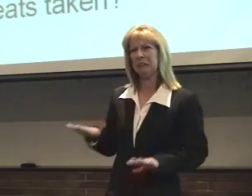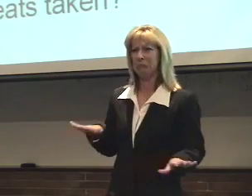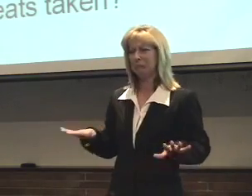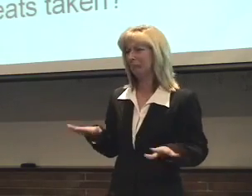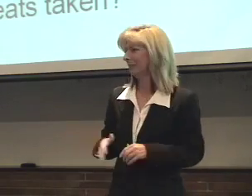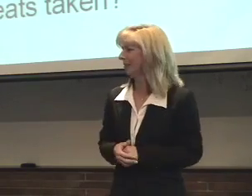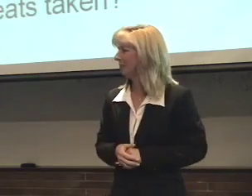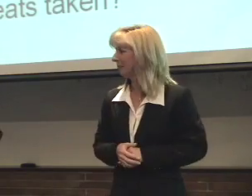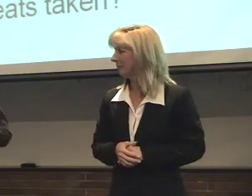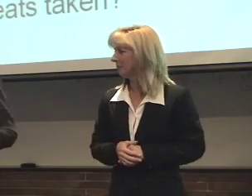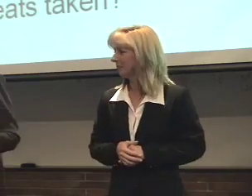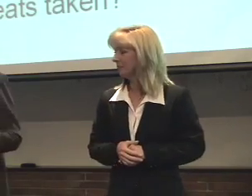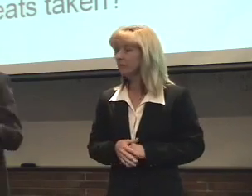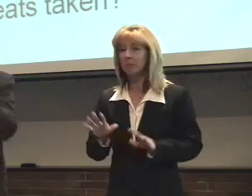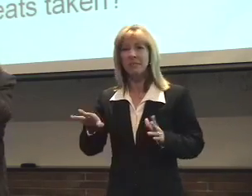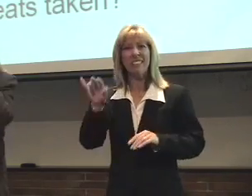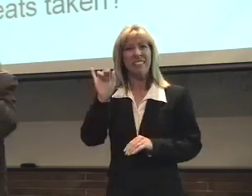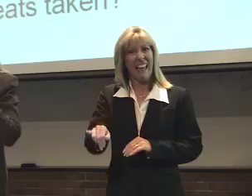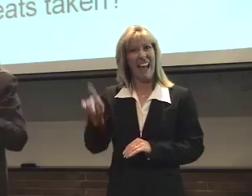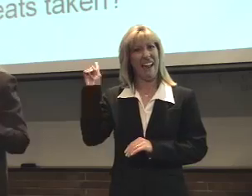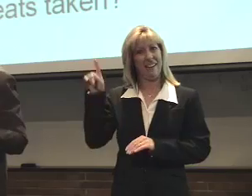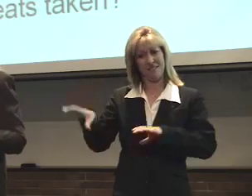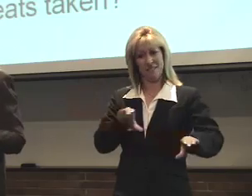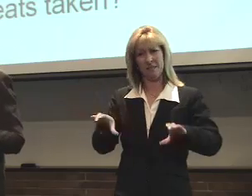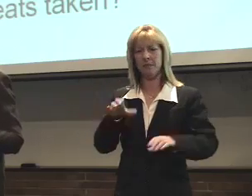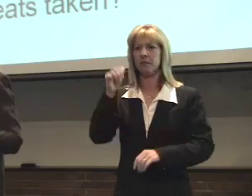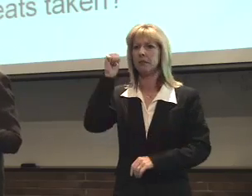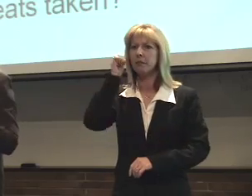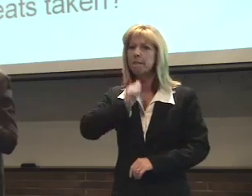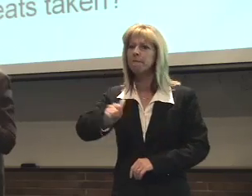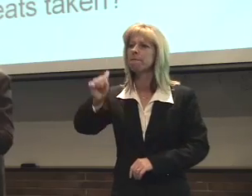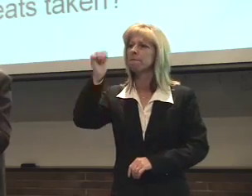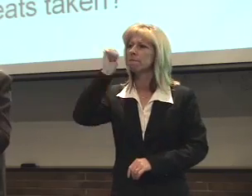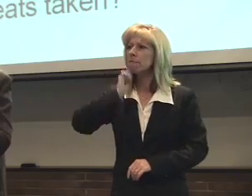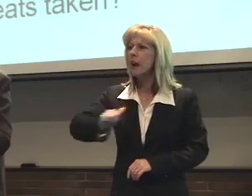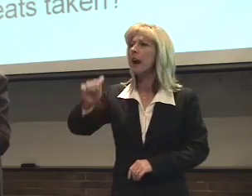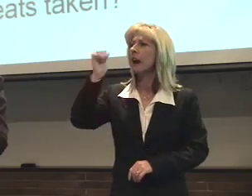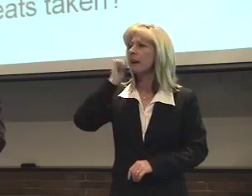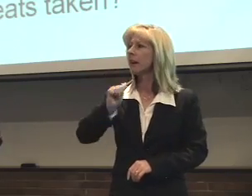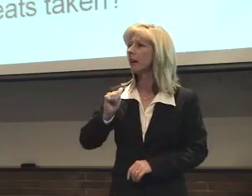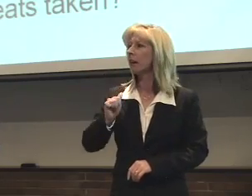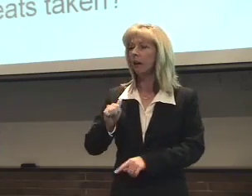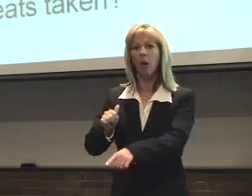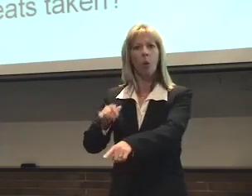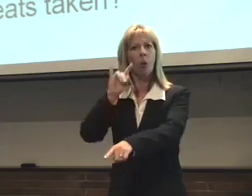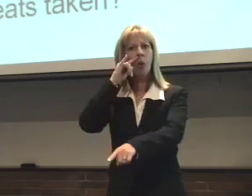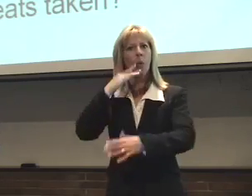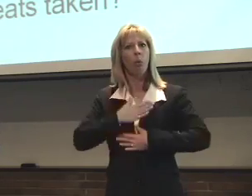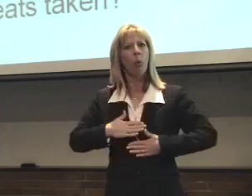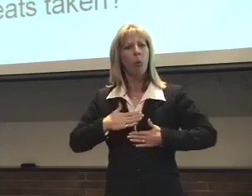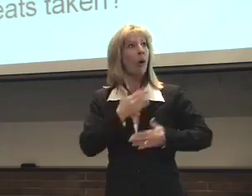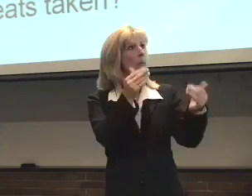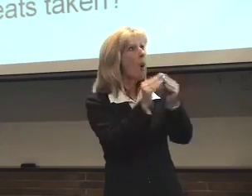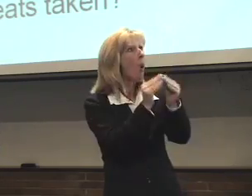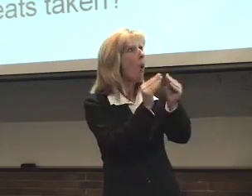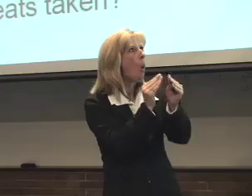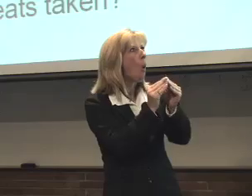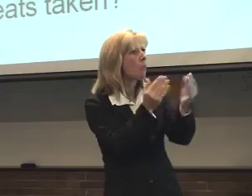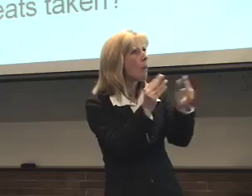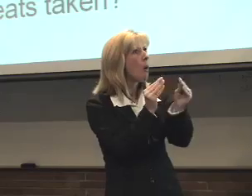But we did that every single day. And we would do it to the point where kids would be like, more, let's do some more. I'm like, we really got to fit in math and science and